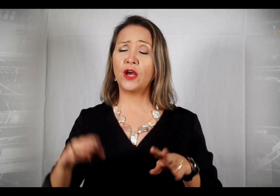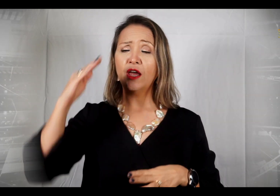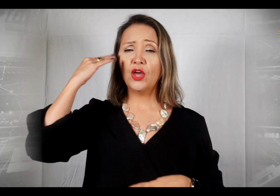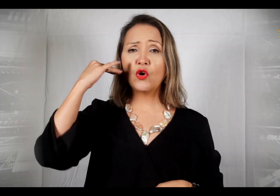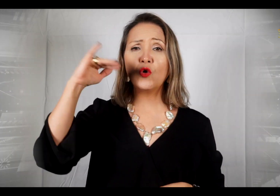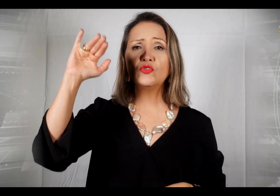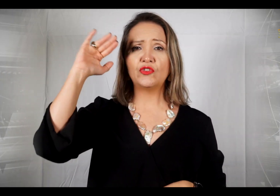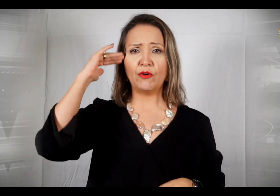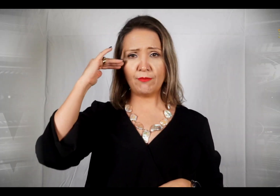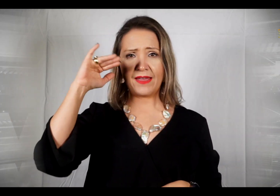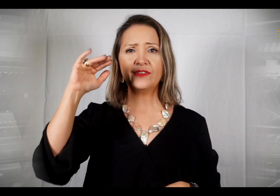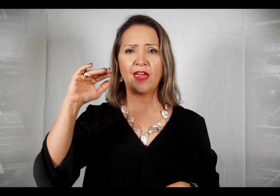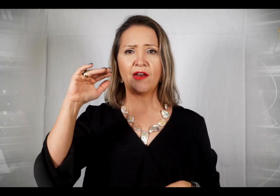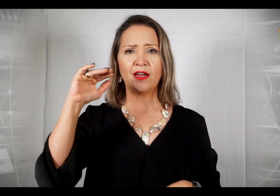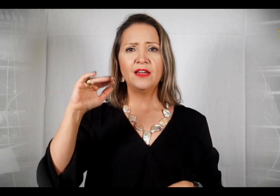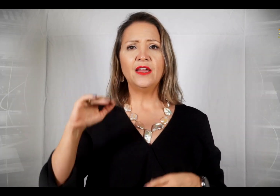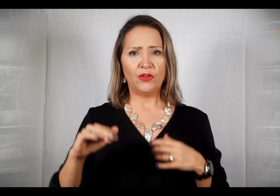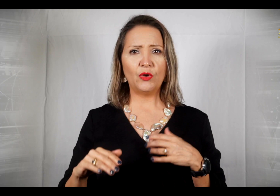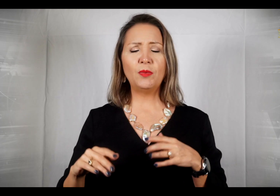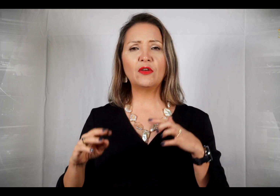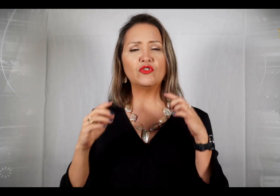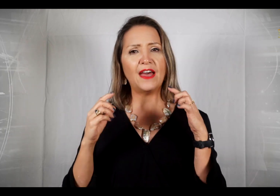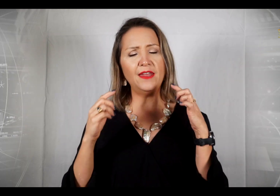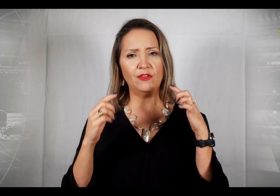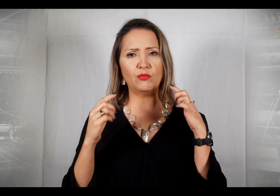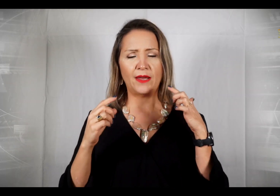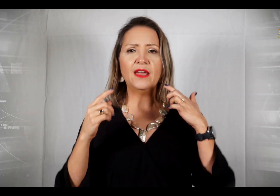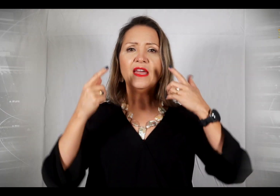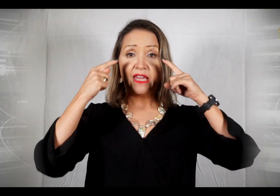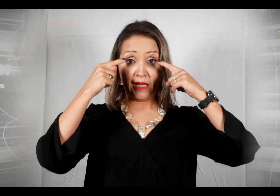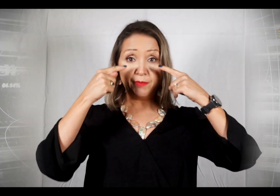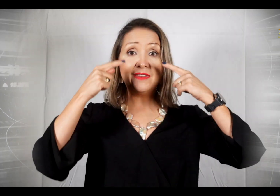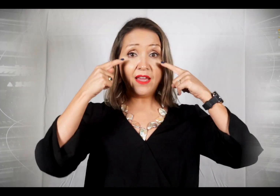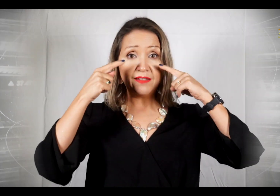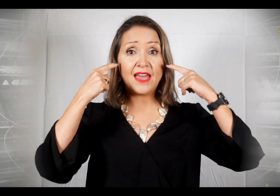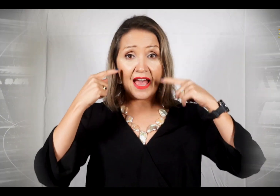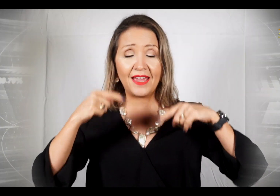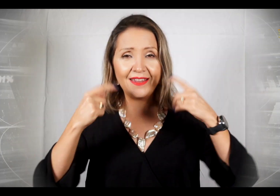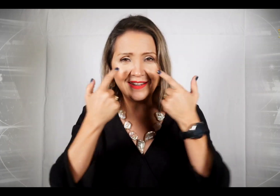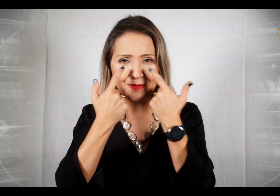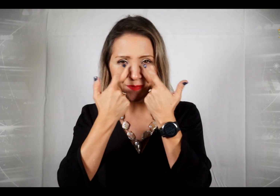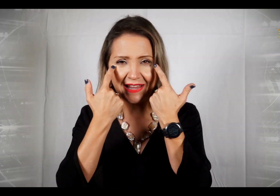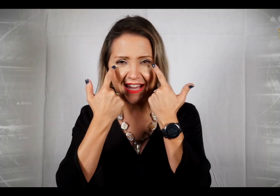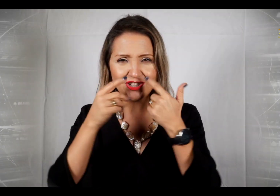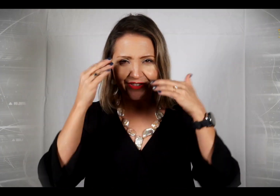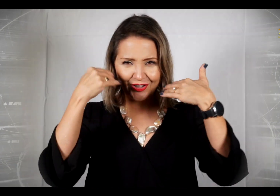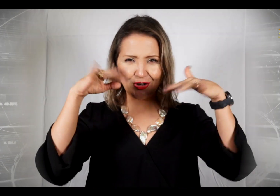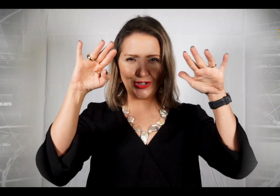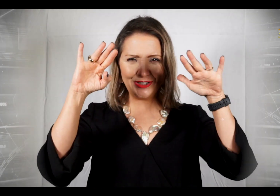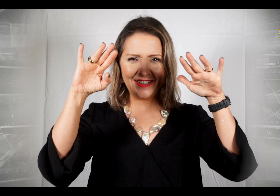4 coats of mascara. You know, because that is what keeps the eyelashes curled